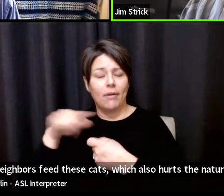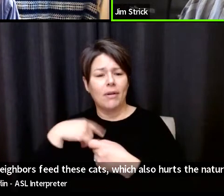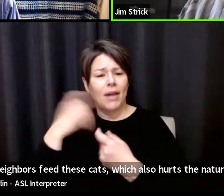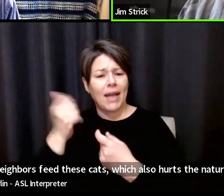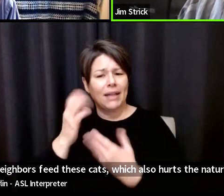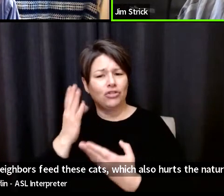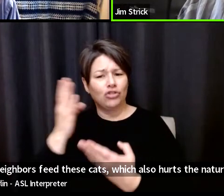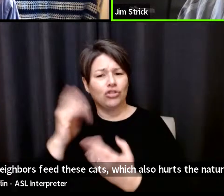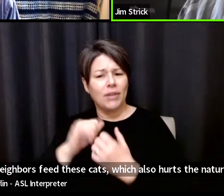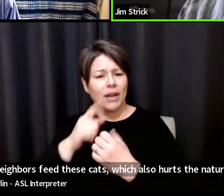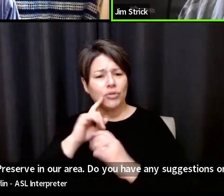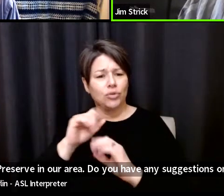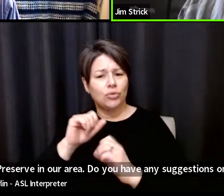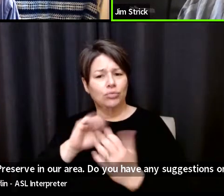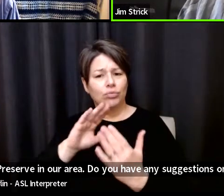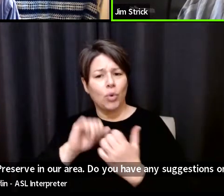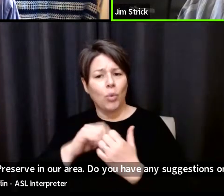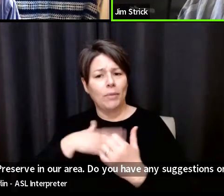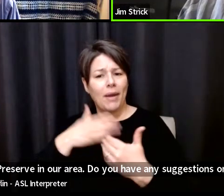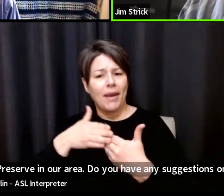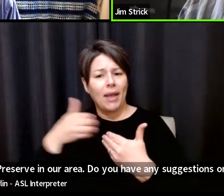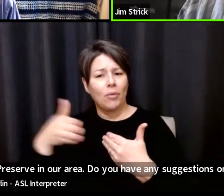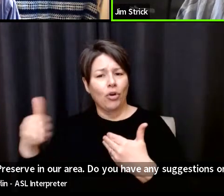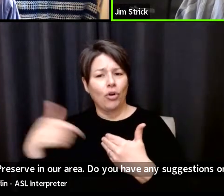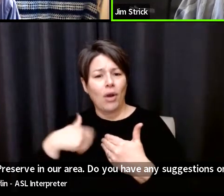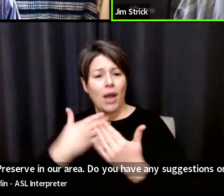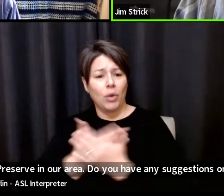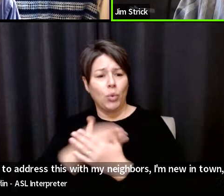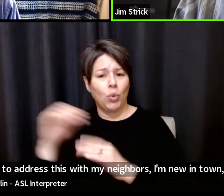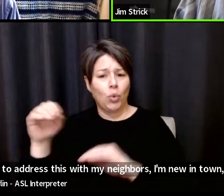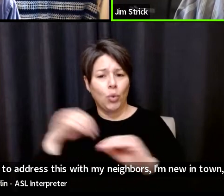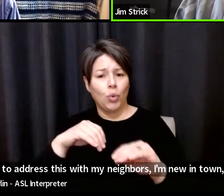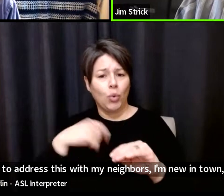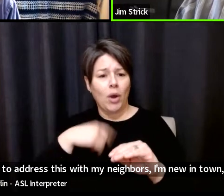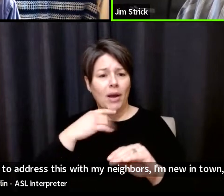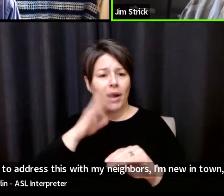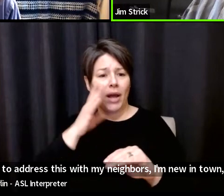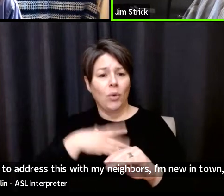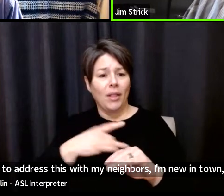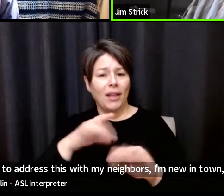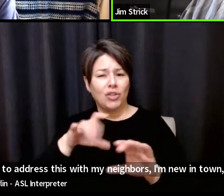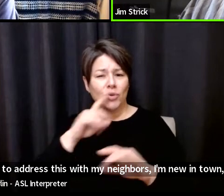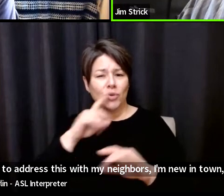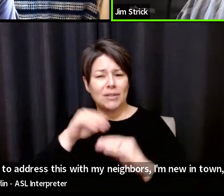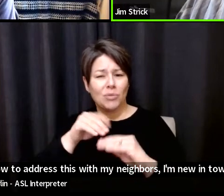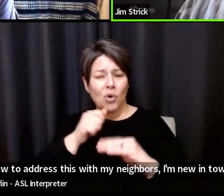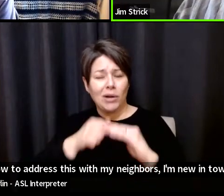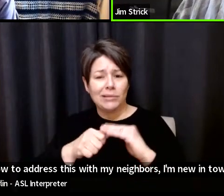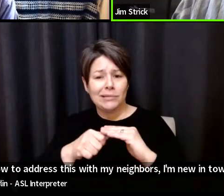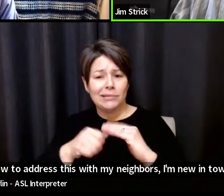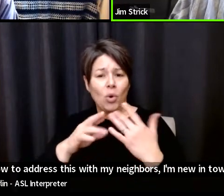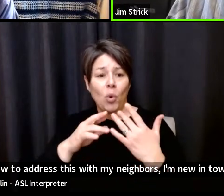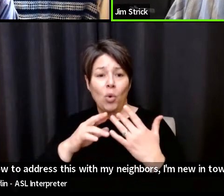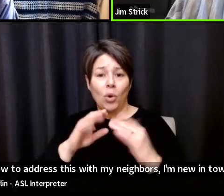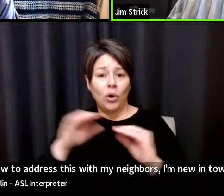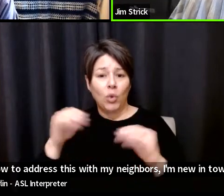to address this with my neighbors? I'm new in town and would like to do this discreetly or anonymously.